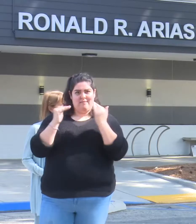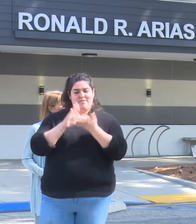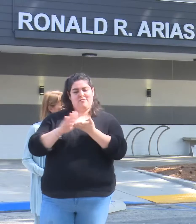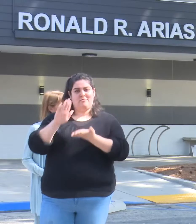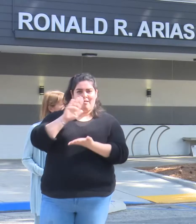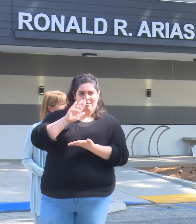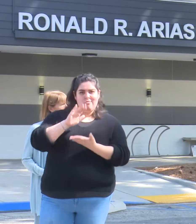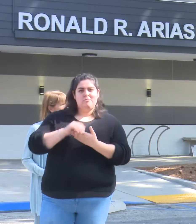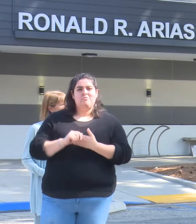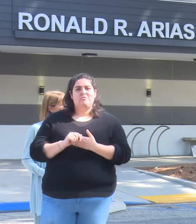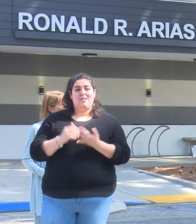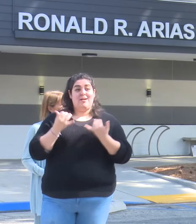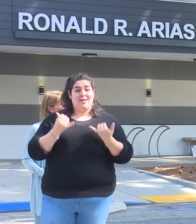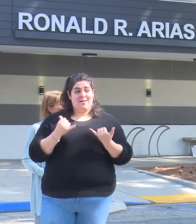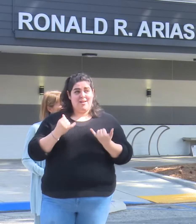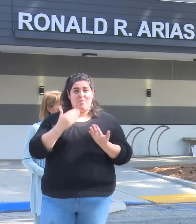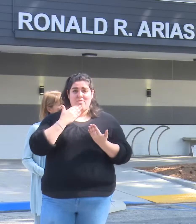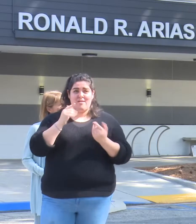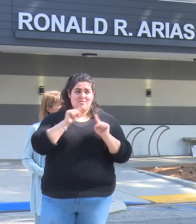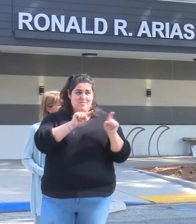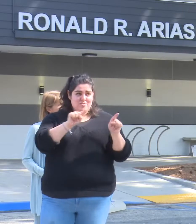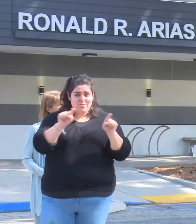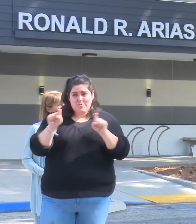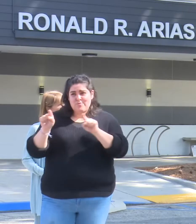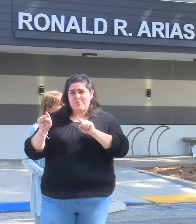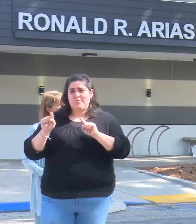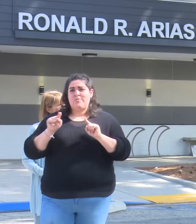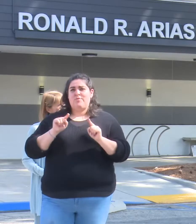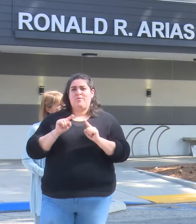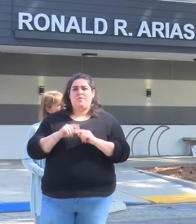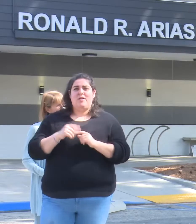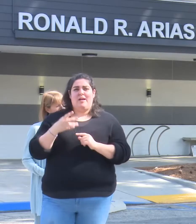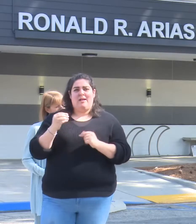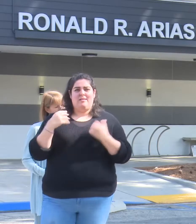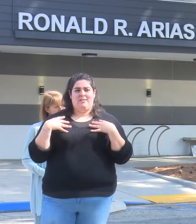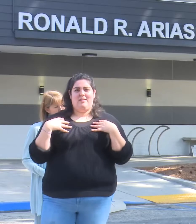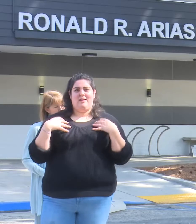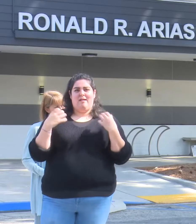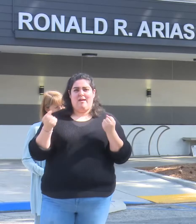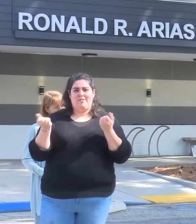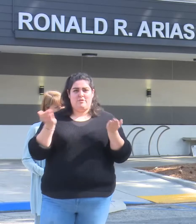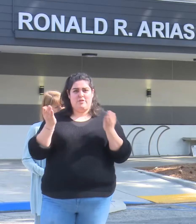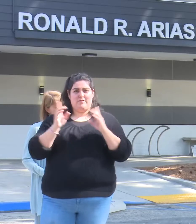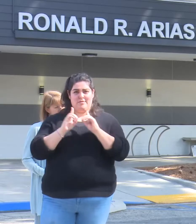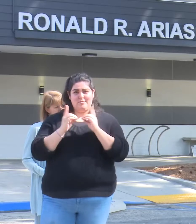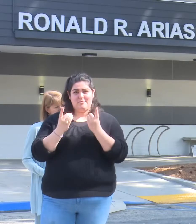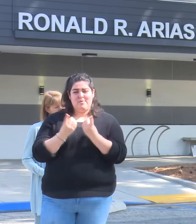now, thanks to all of you and to the Health Services Department,